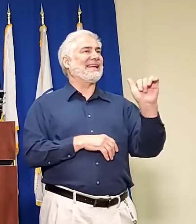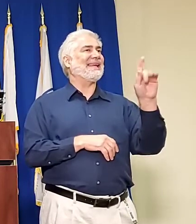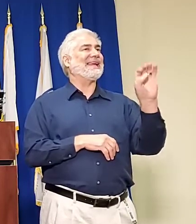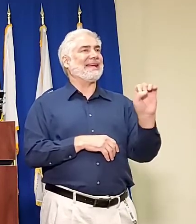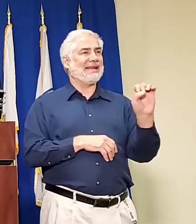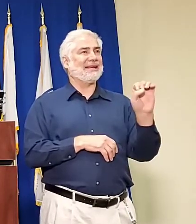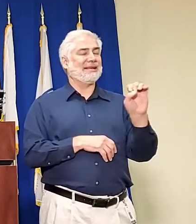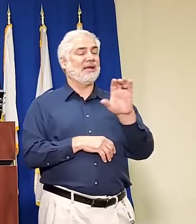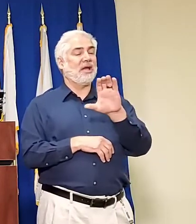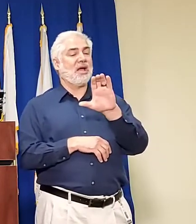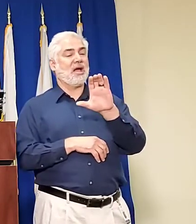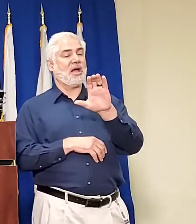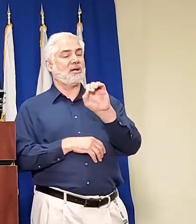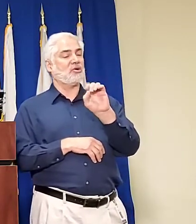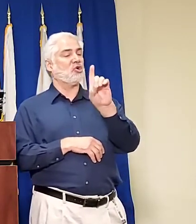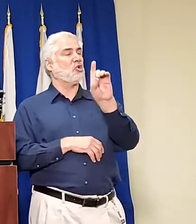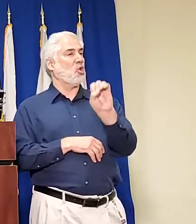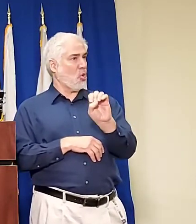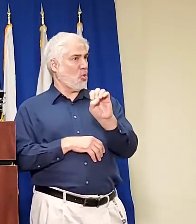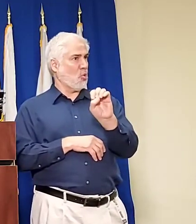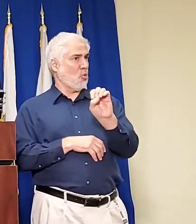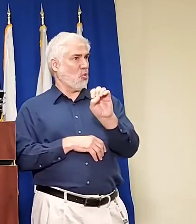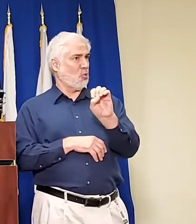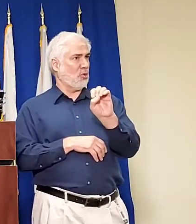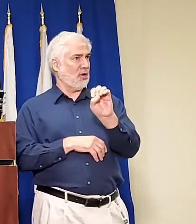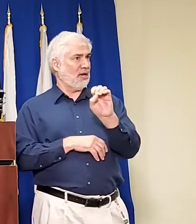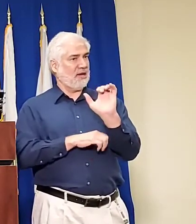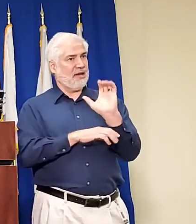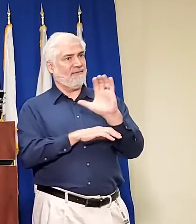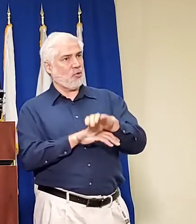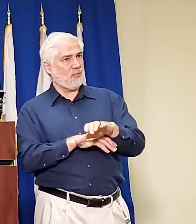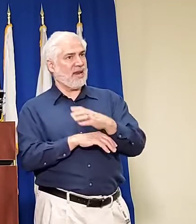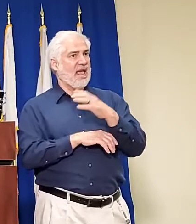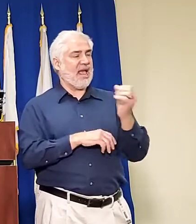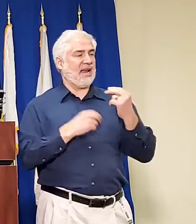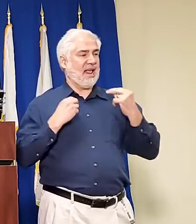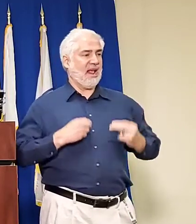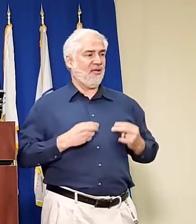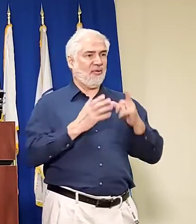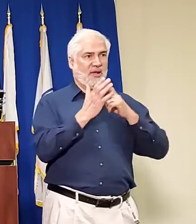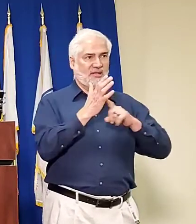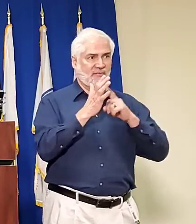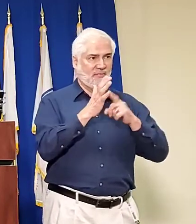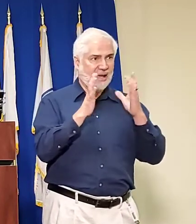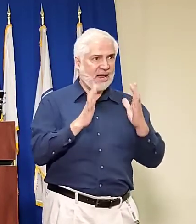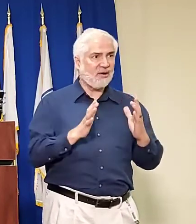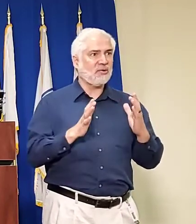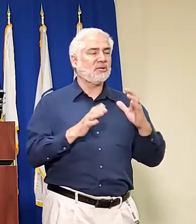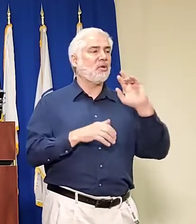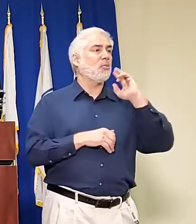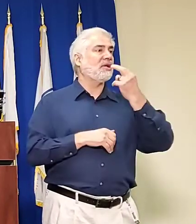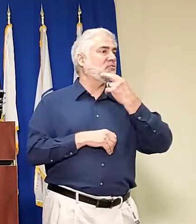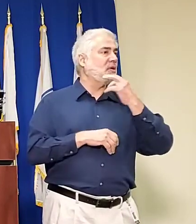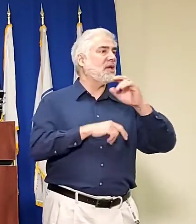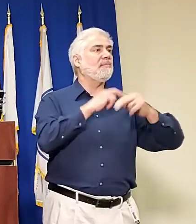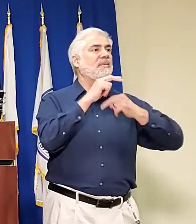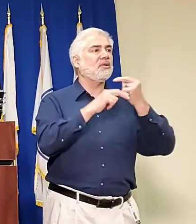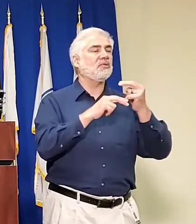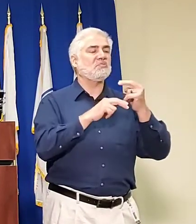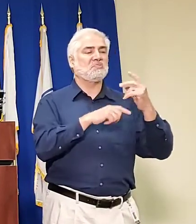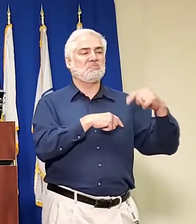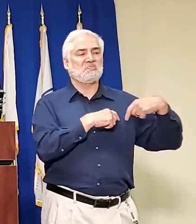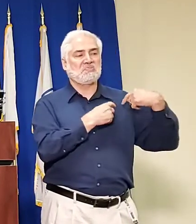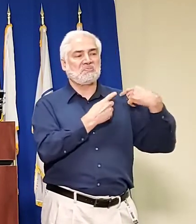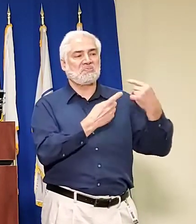is codes enforcement, as well as the inspectors in the health departments. We inspect restaurants, a lot of different facilities. We have